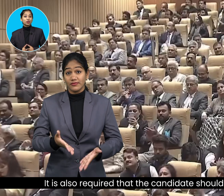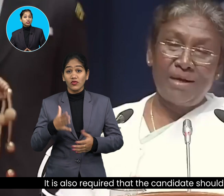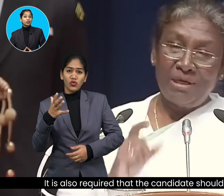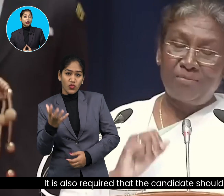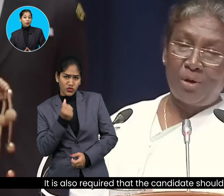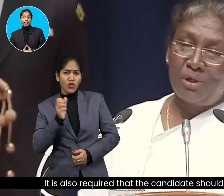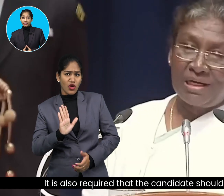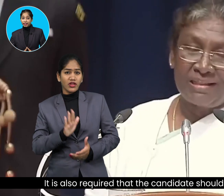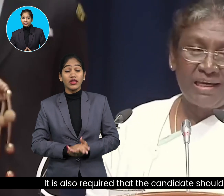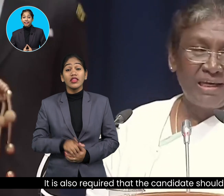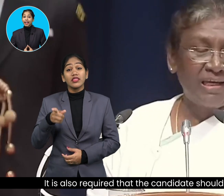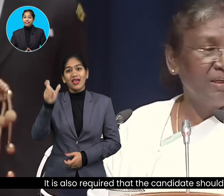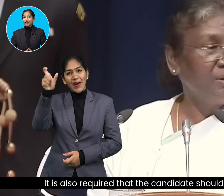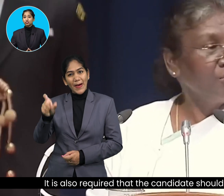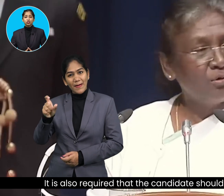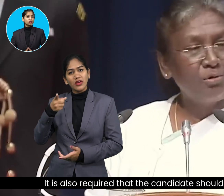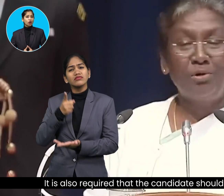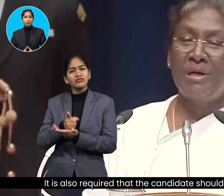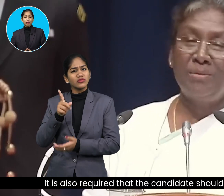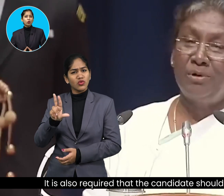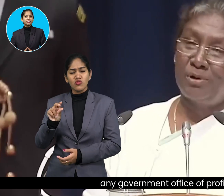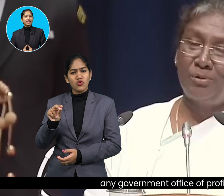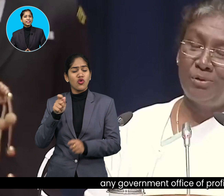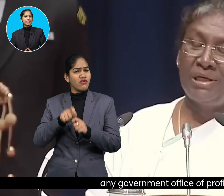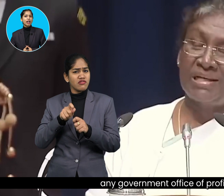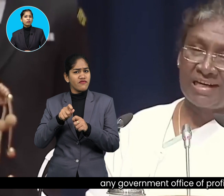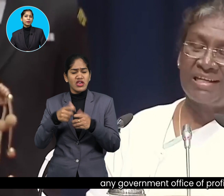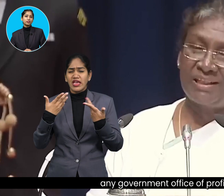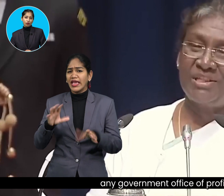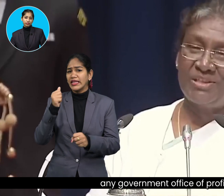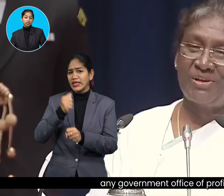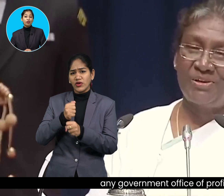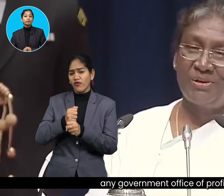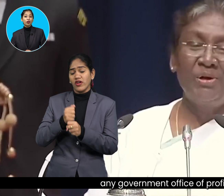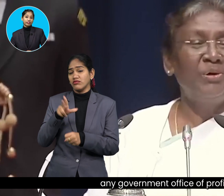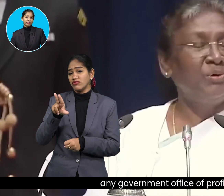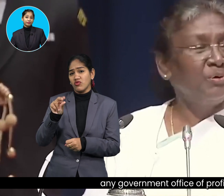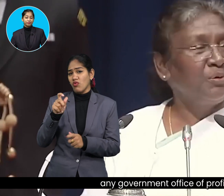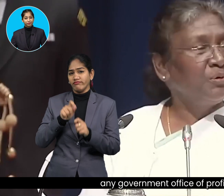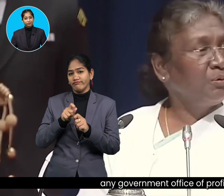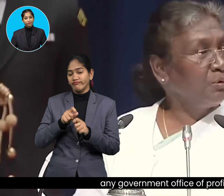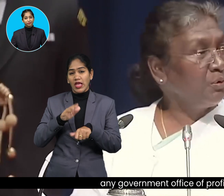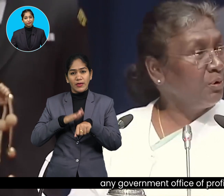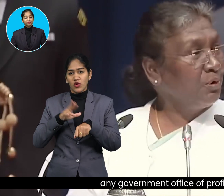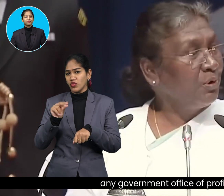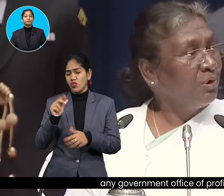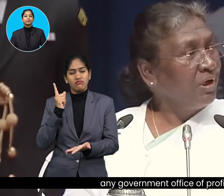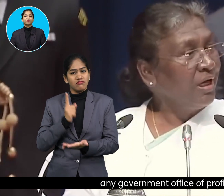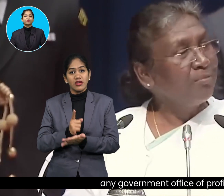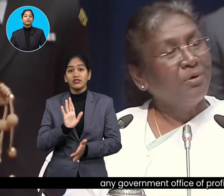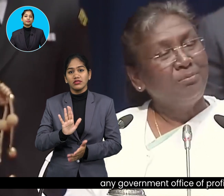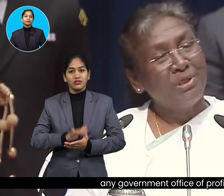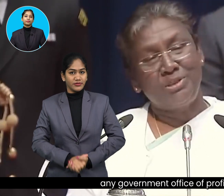It is also required that the candidate should not be holding any government office of profit.